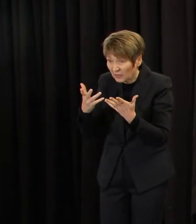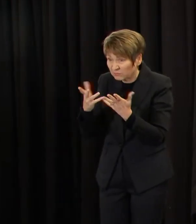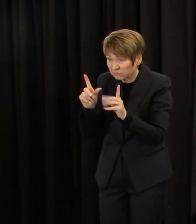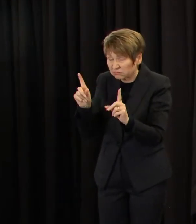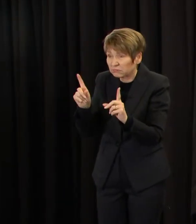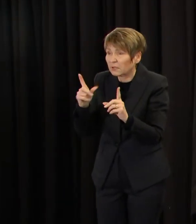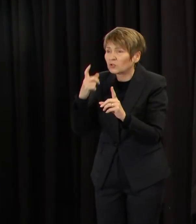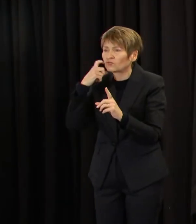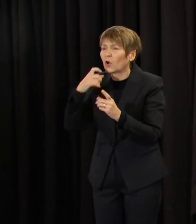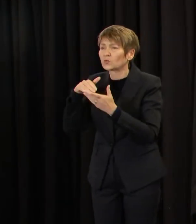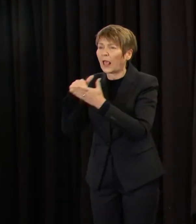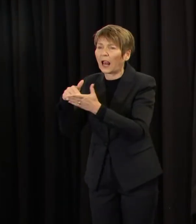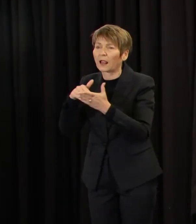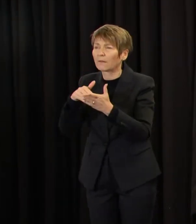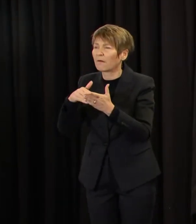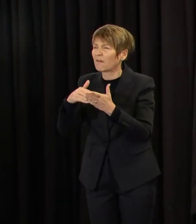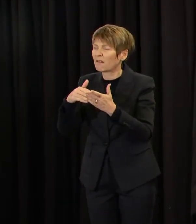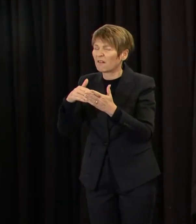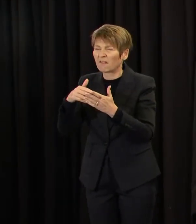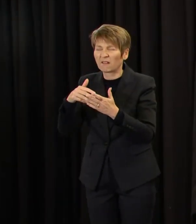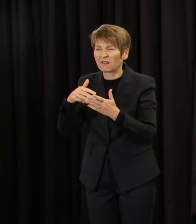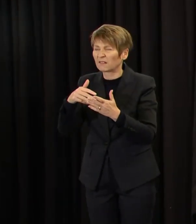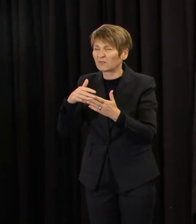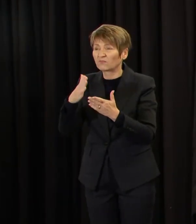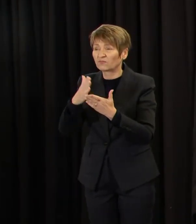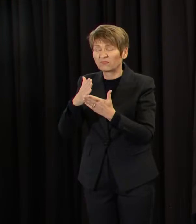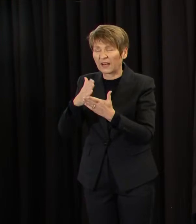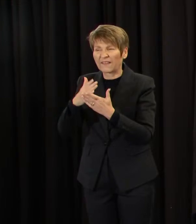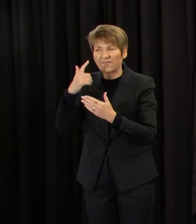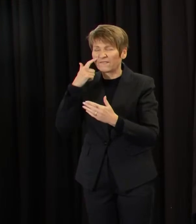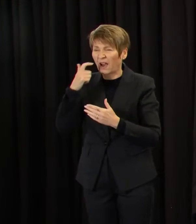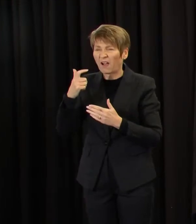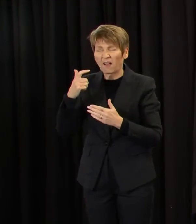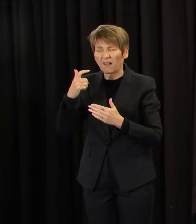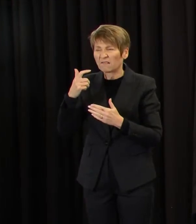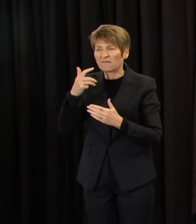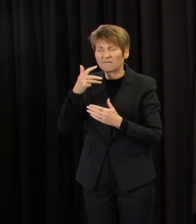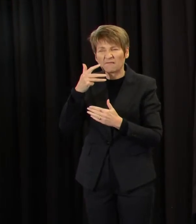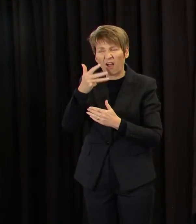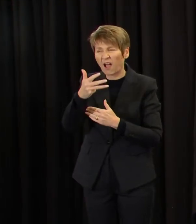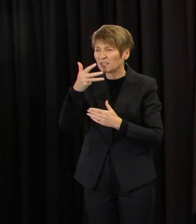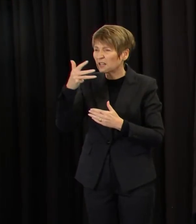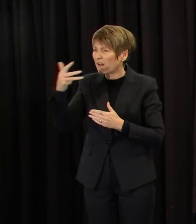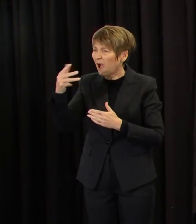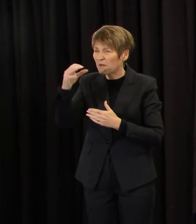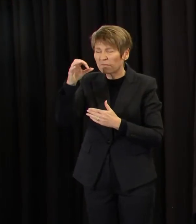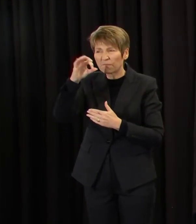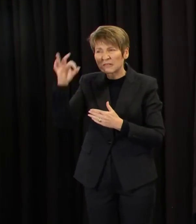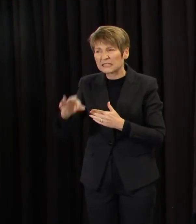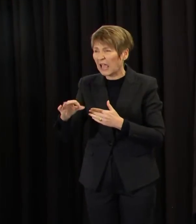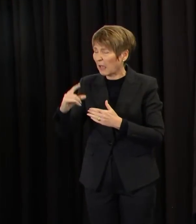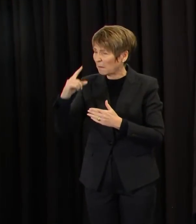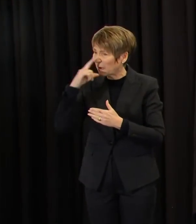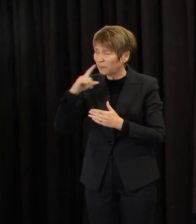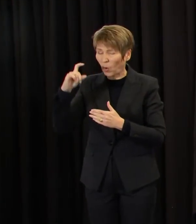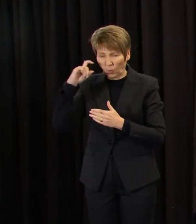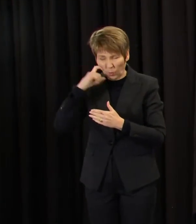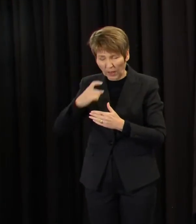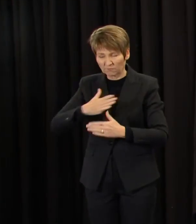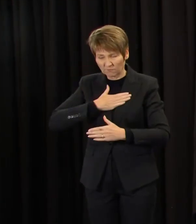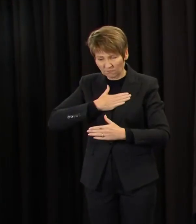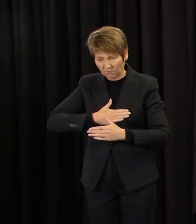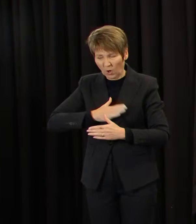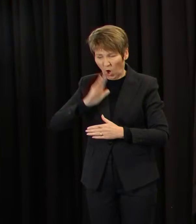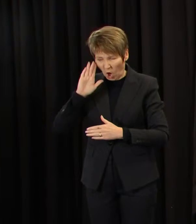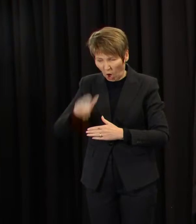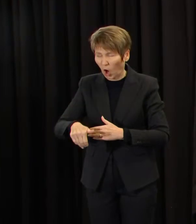compliance rates have been phenomenal. You know, 99% plus of people are doing the right things. They're staying home, they're isolating, and we thank them for doing it.